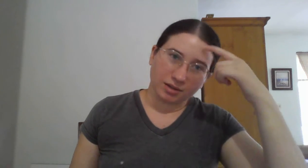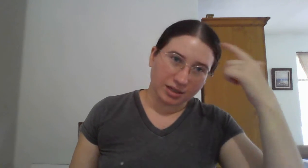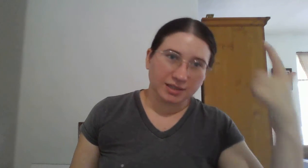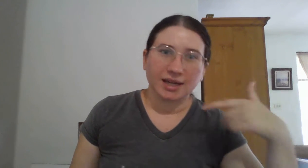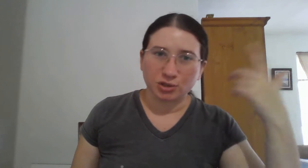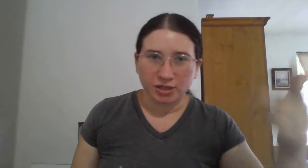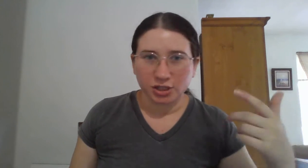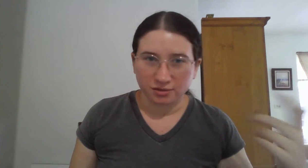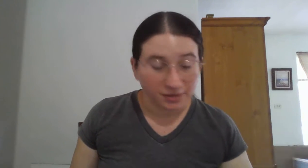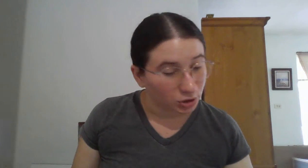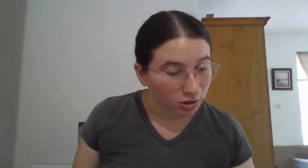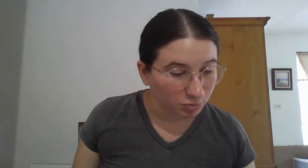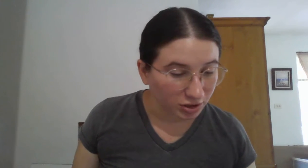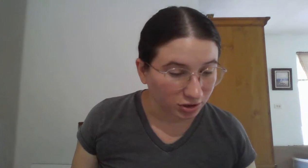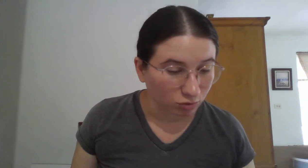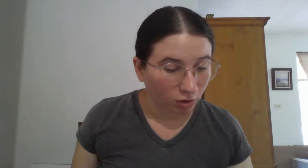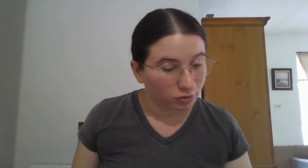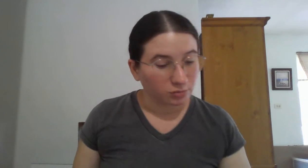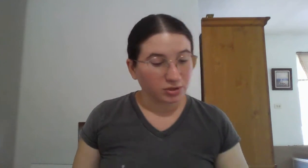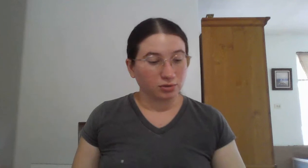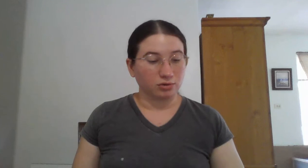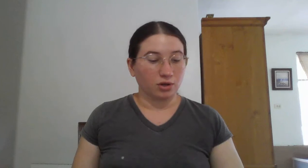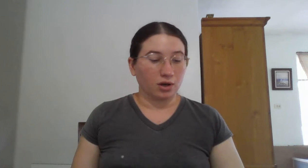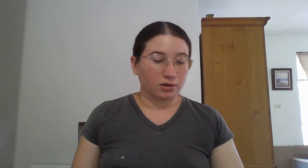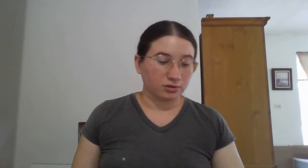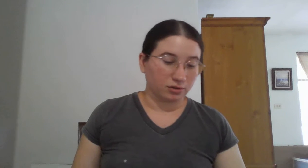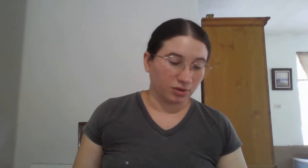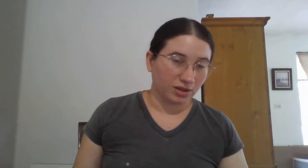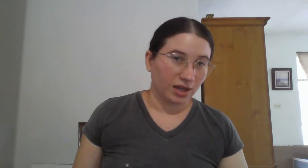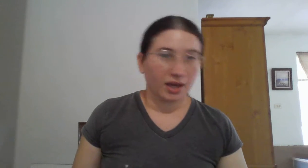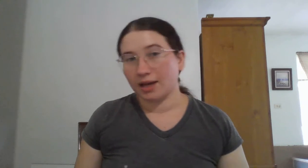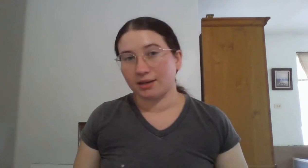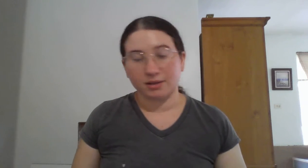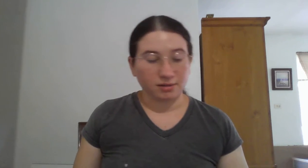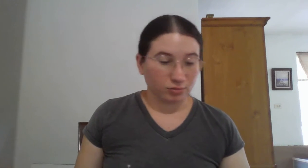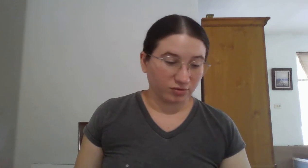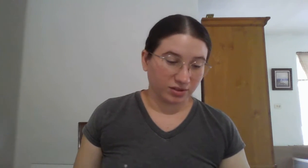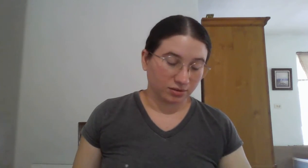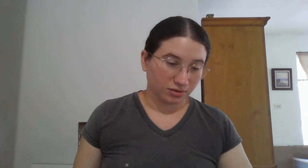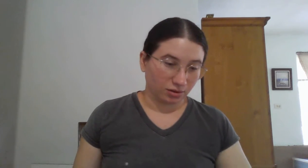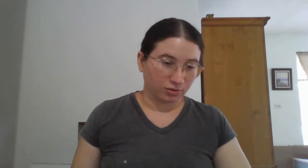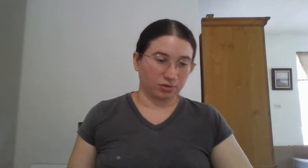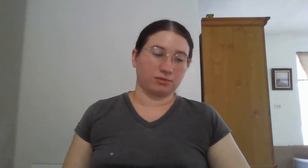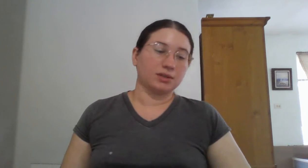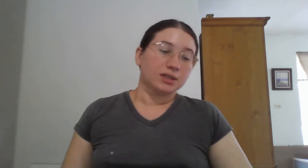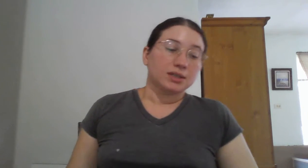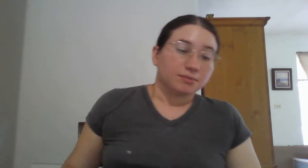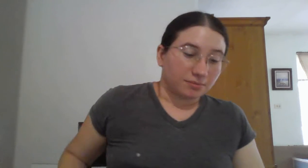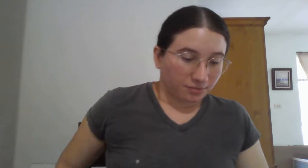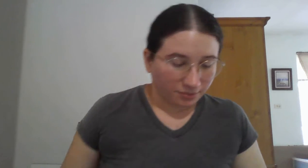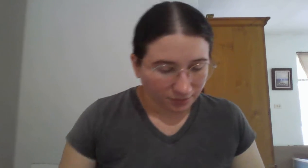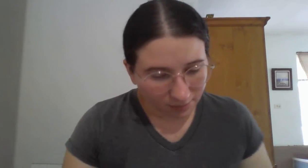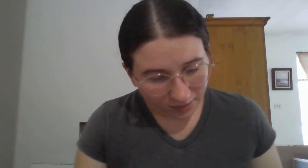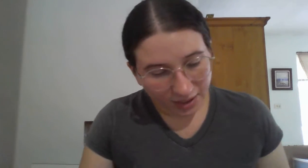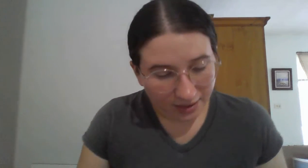an exaggeration of facial expressions will also be used also with the head moving also as